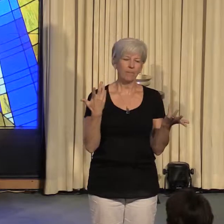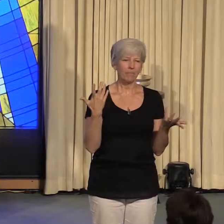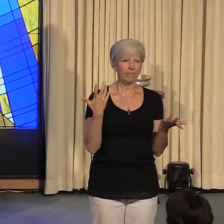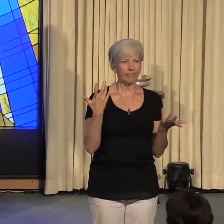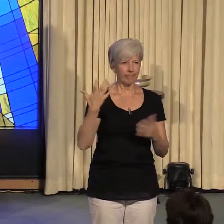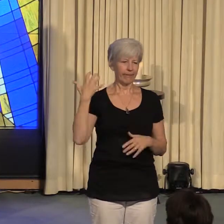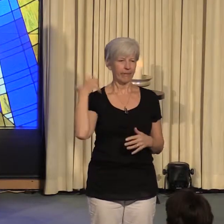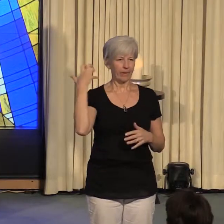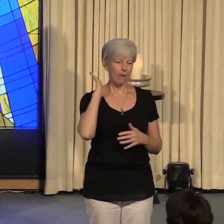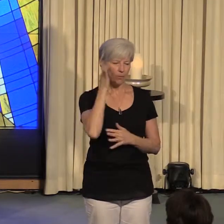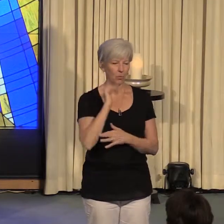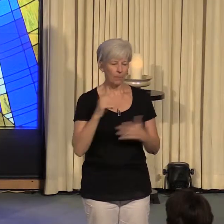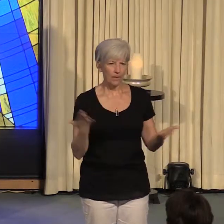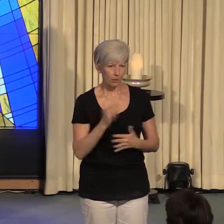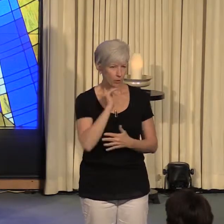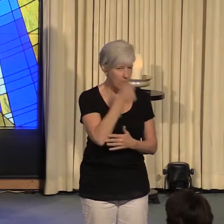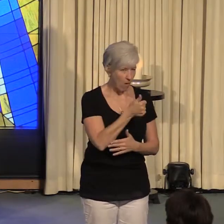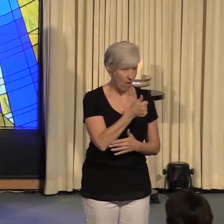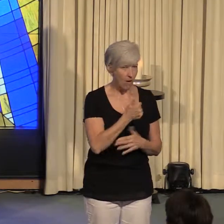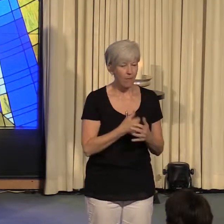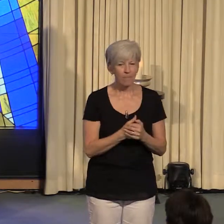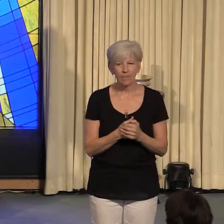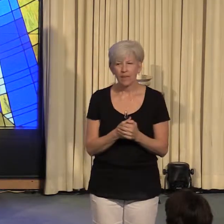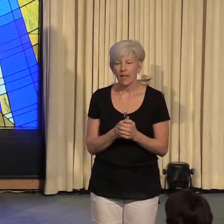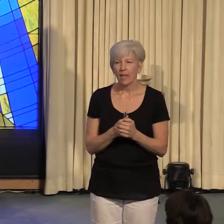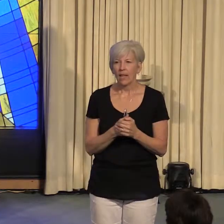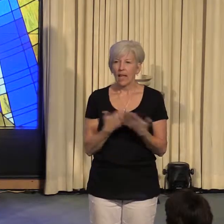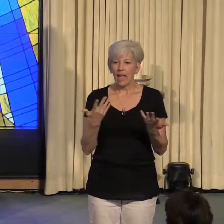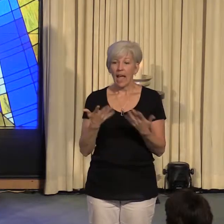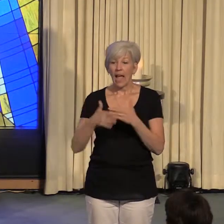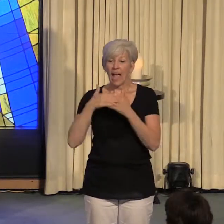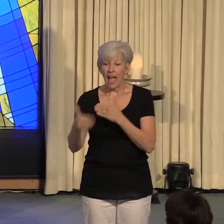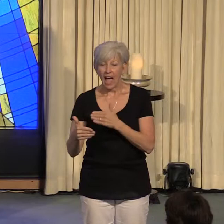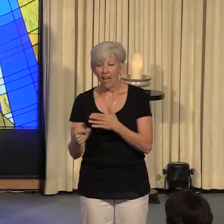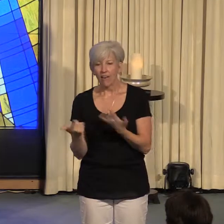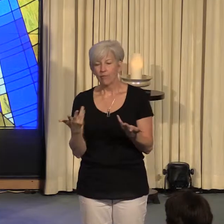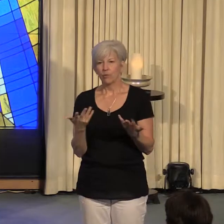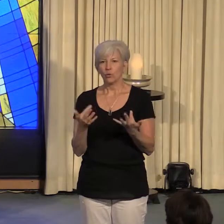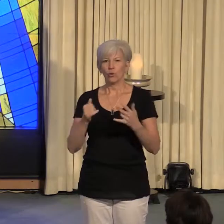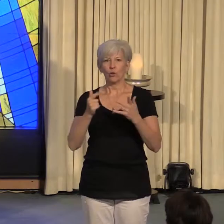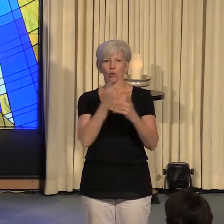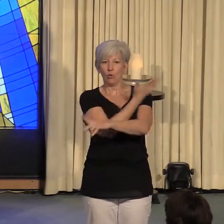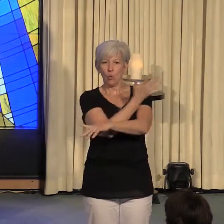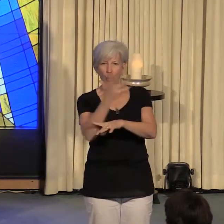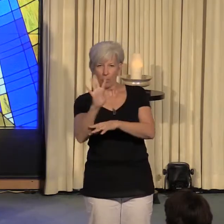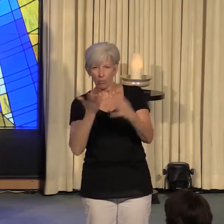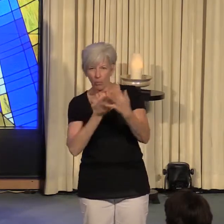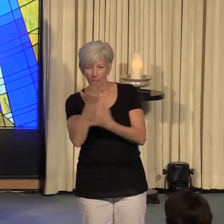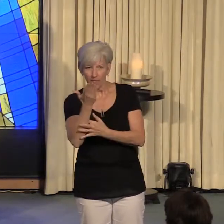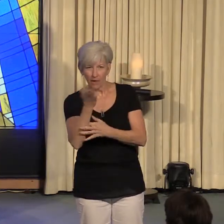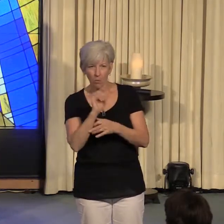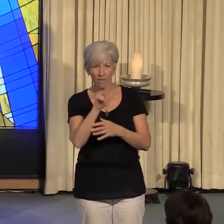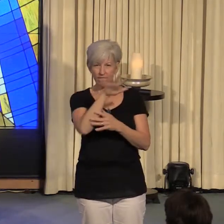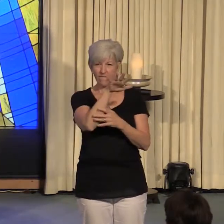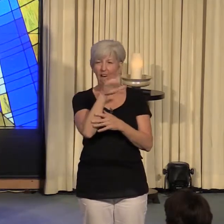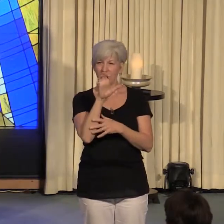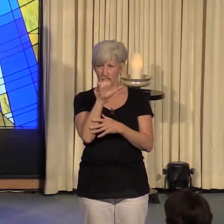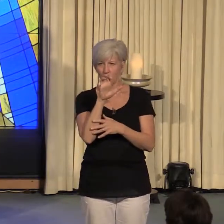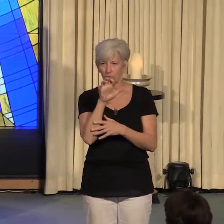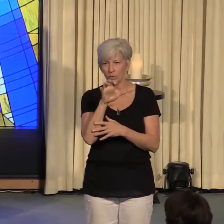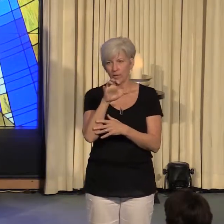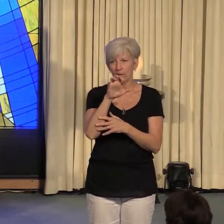here tomorrow. After taking of a wood, there were 500 yards of no man's land to be crossed, and that meant that's a big place where there's